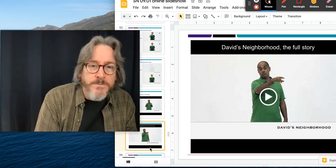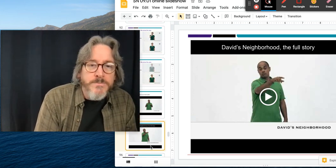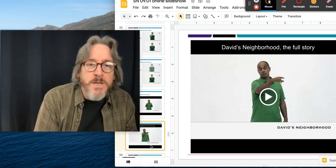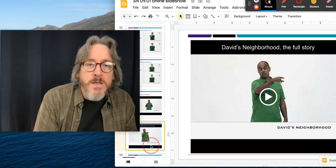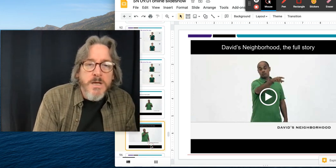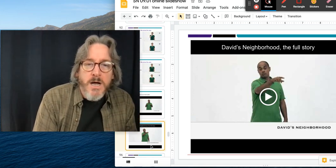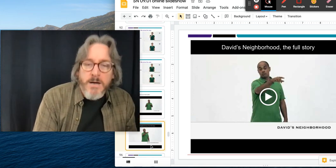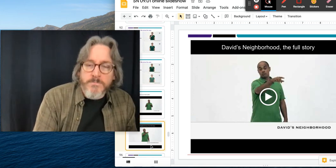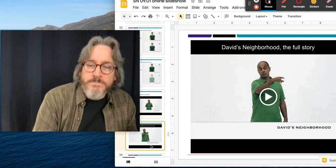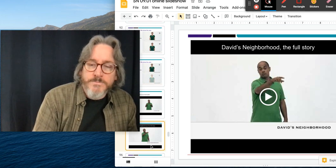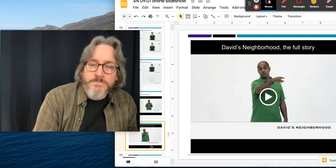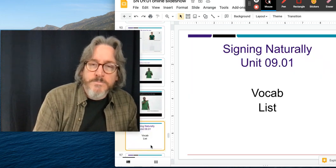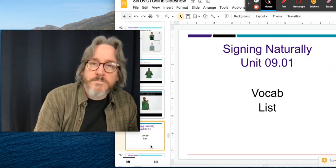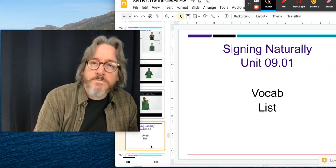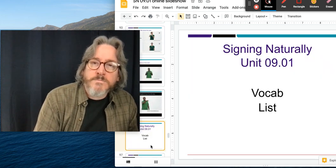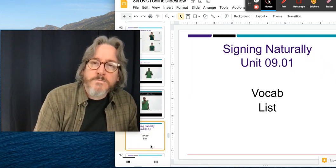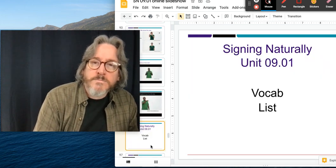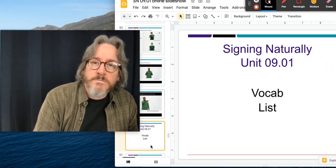information.